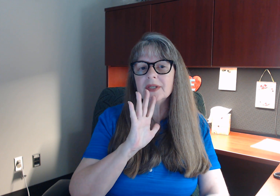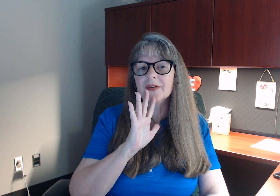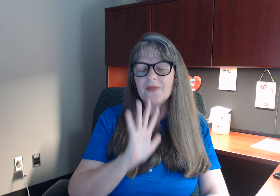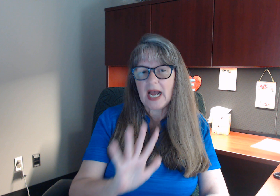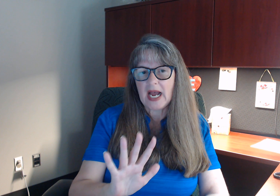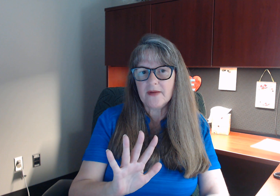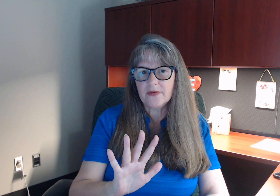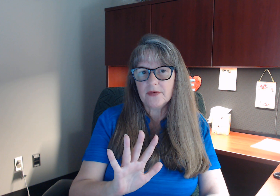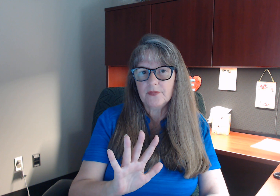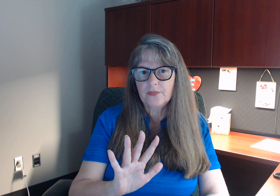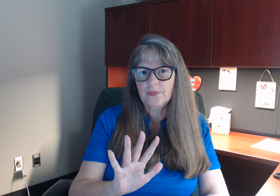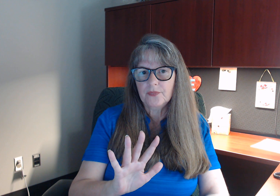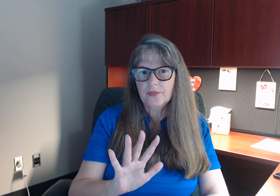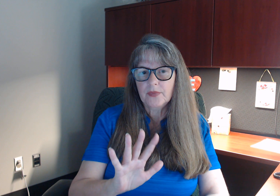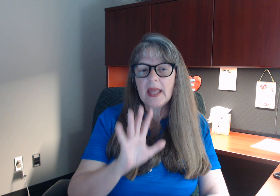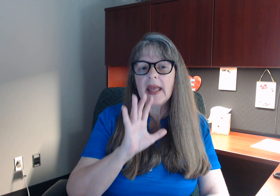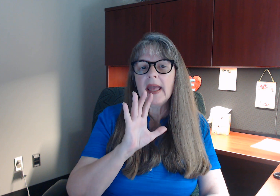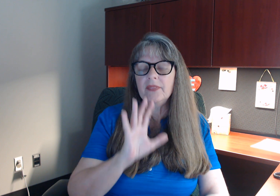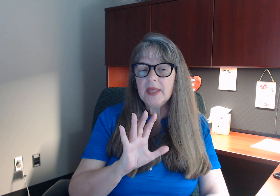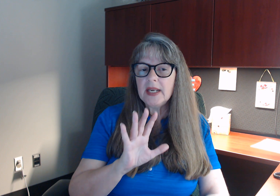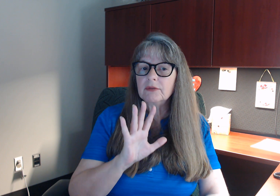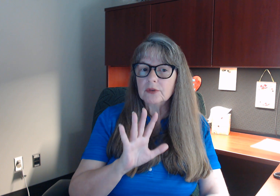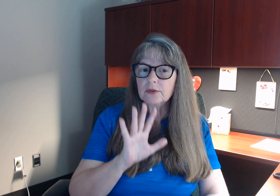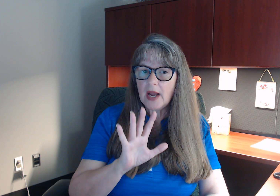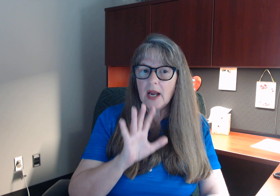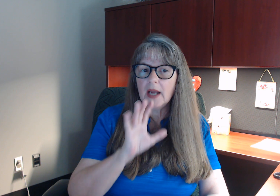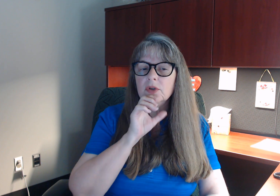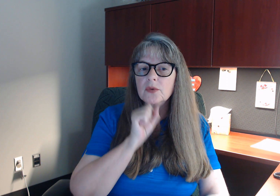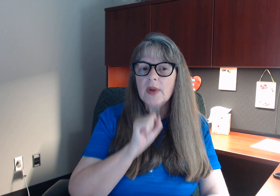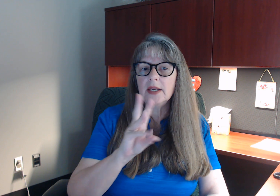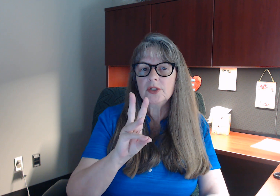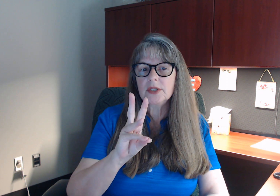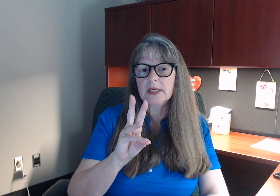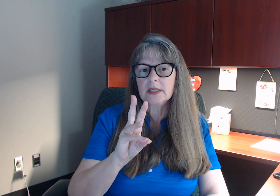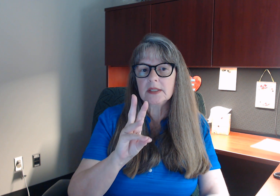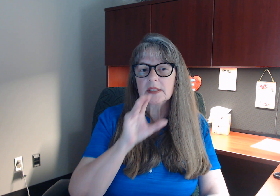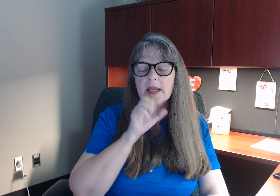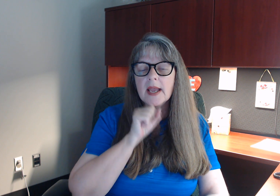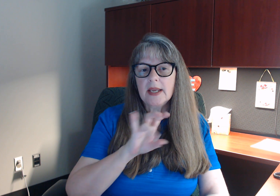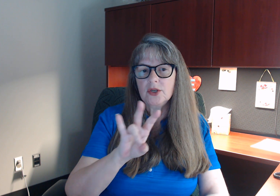5. And then after 5, you do age 6, age 7.